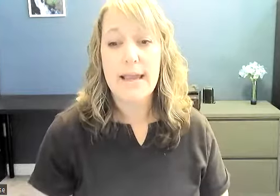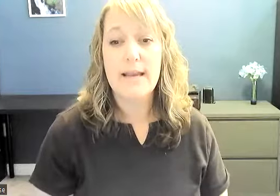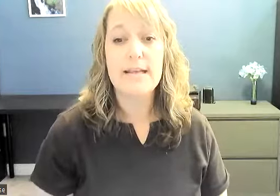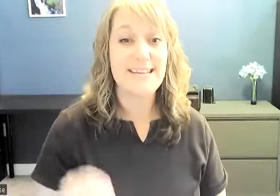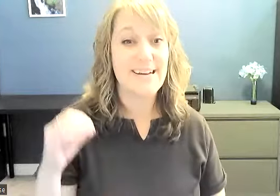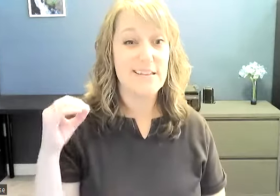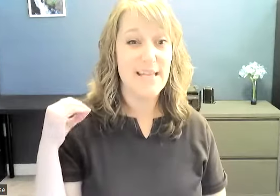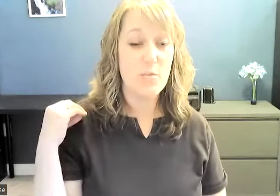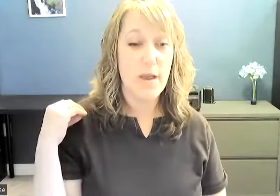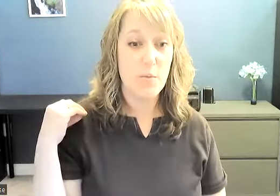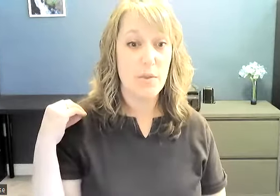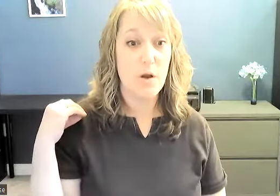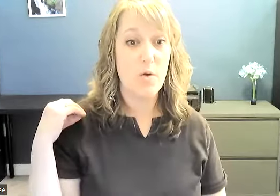Oregon is signed the same way with an O.